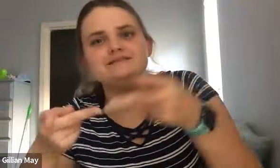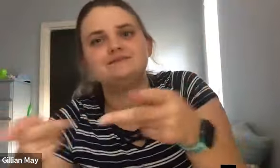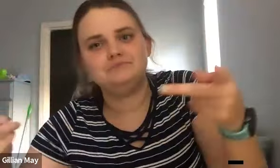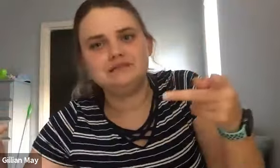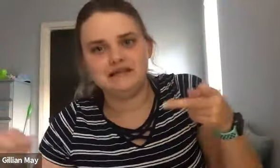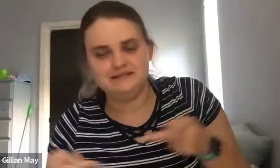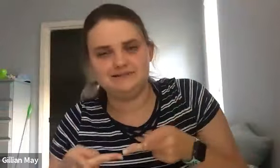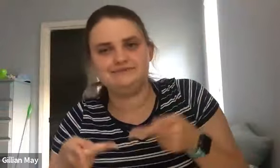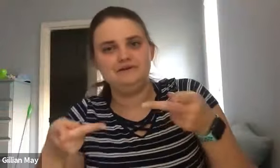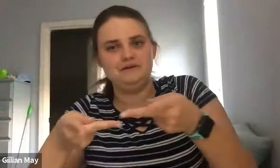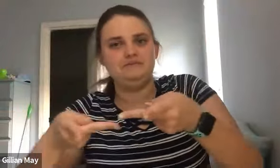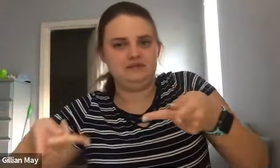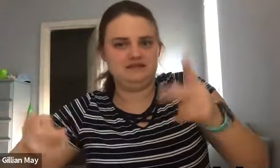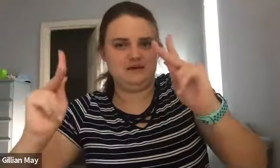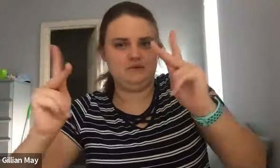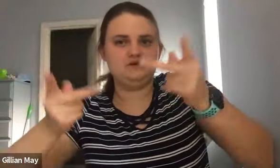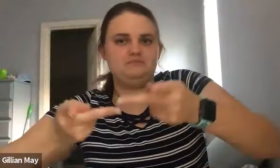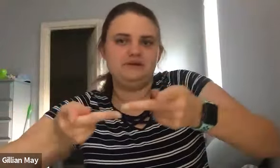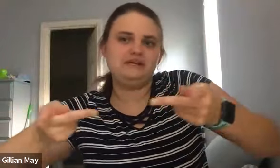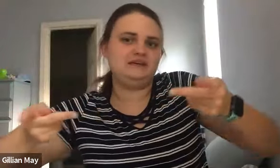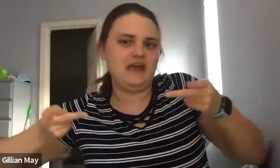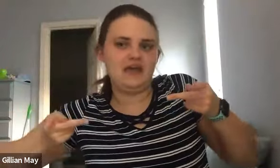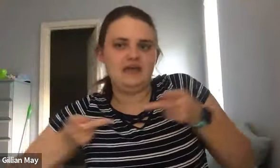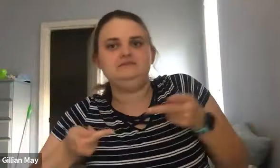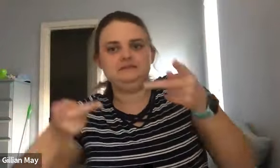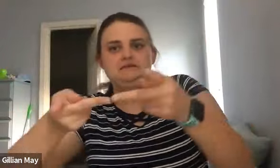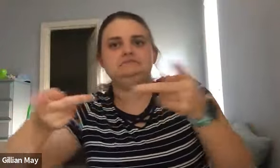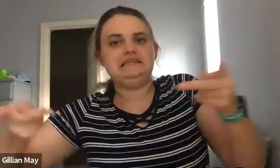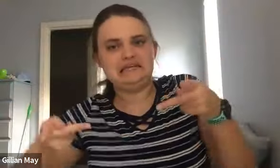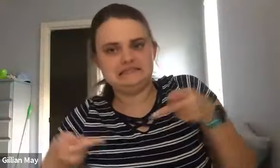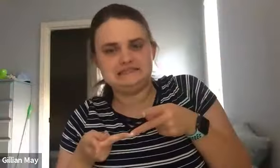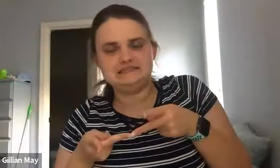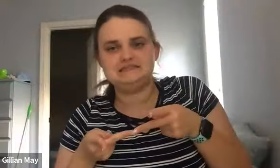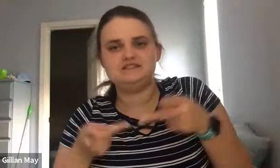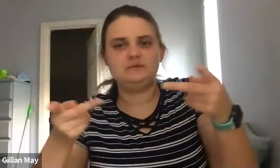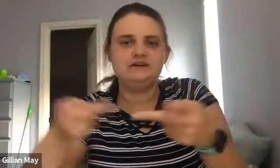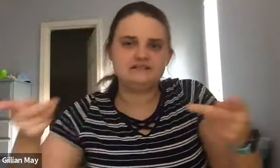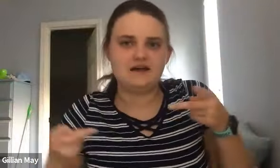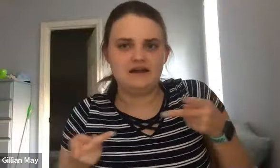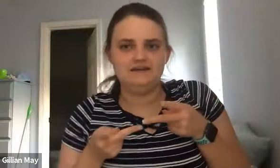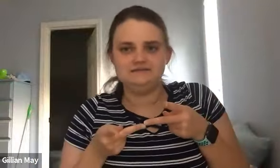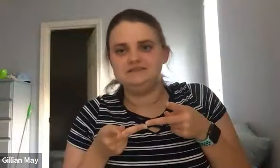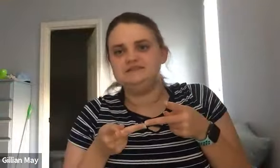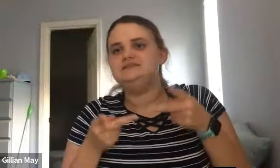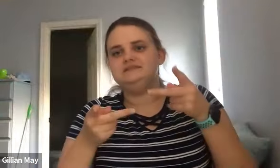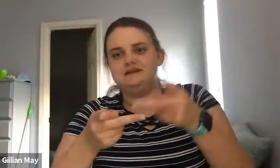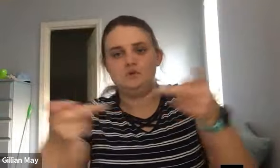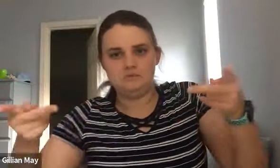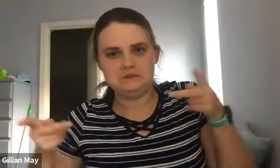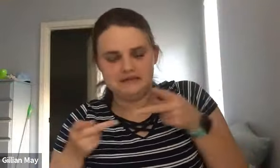place. Place. That weird PK place. The weirdest sign.